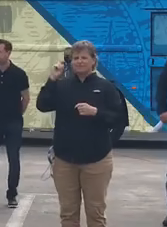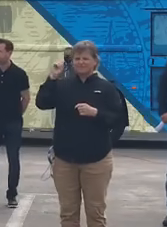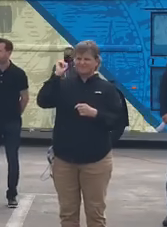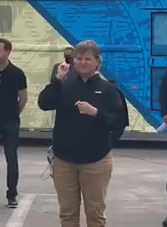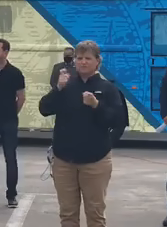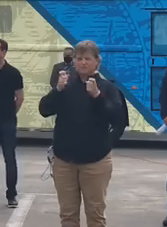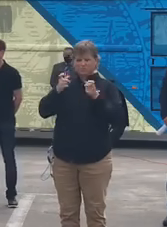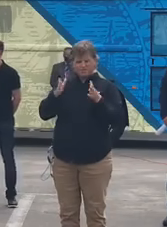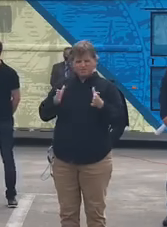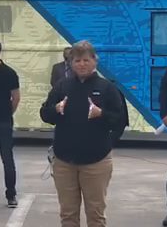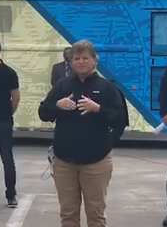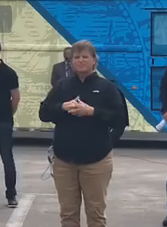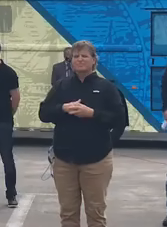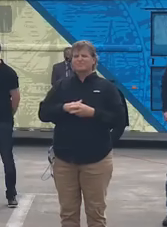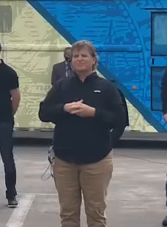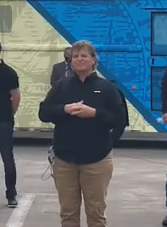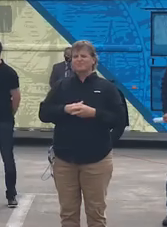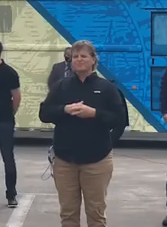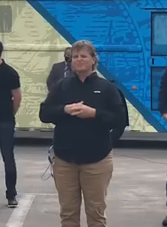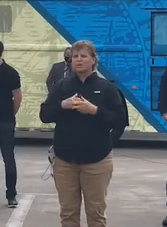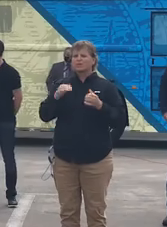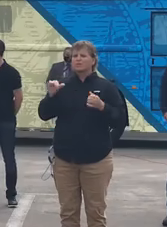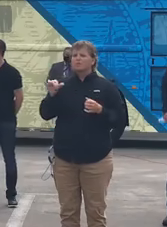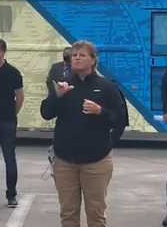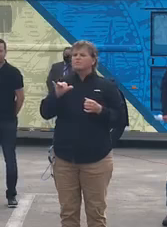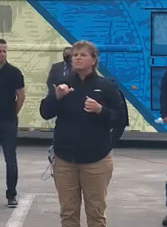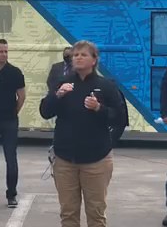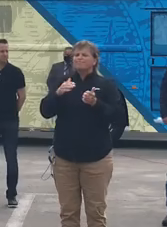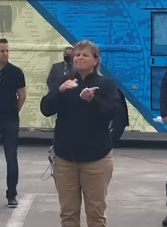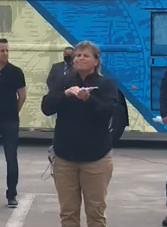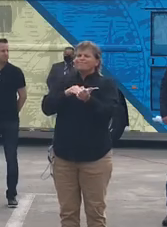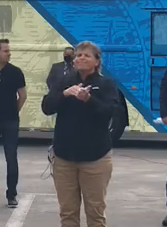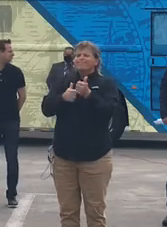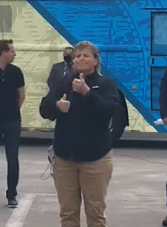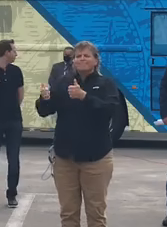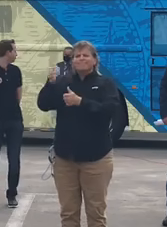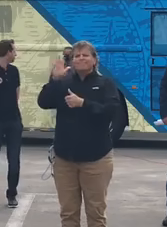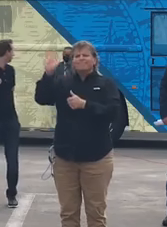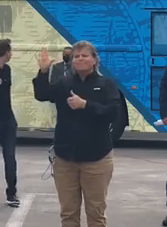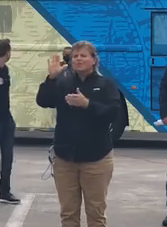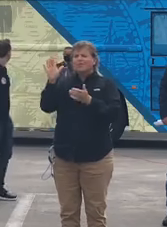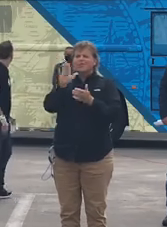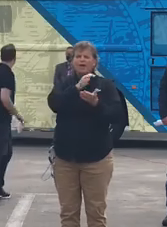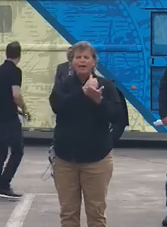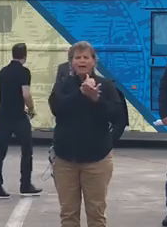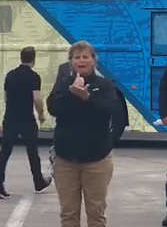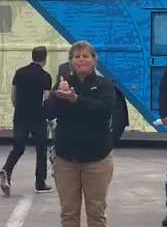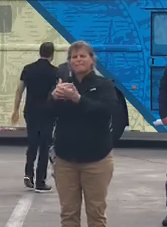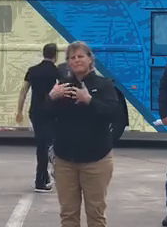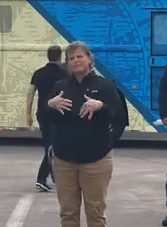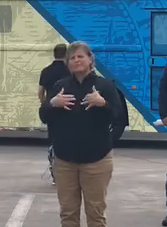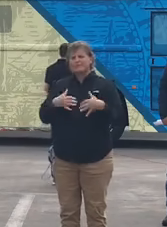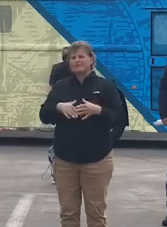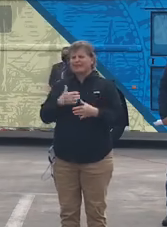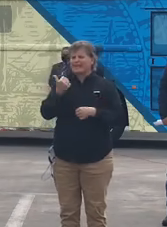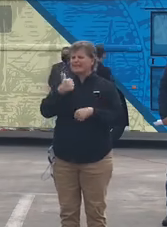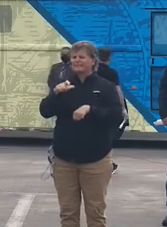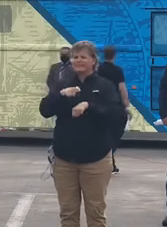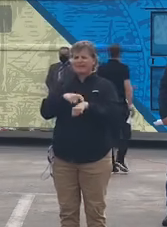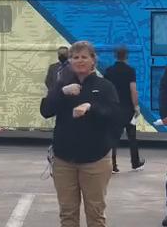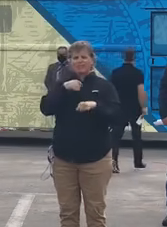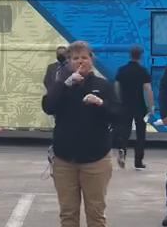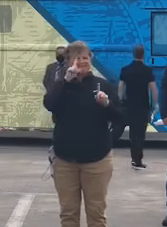all the help that they've given us here in Miami-Dade County. I don't think there's anything that we've asked of the Governor and the state that they haven't provided